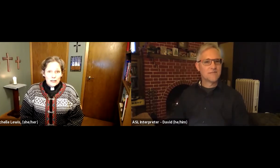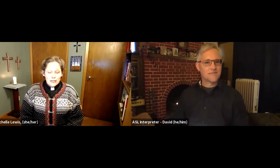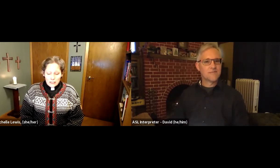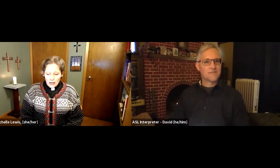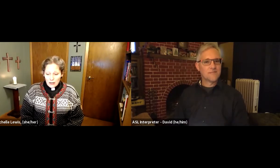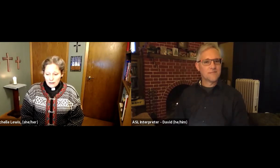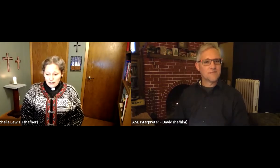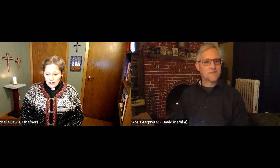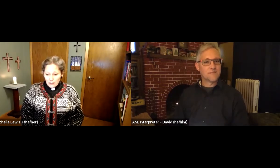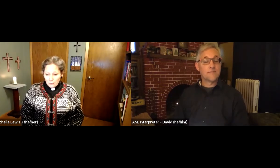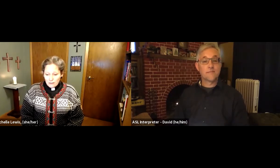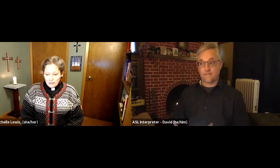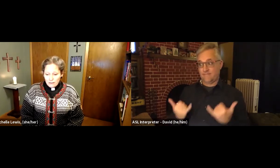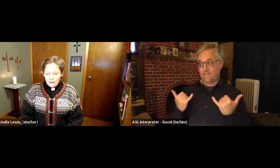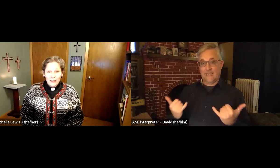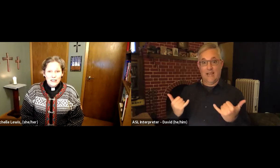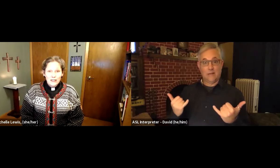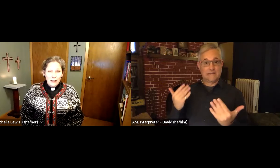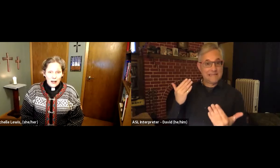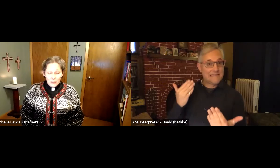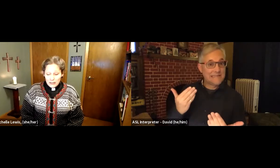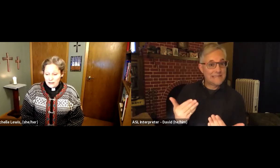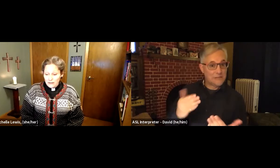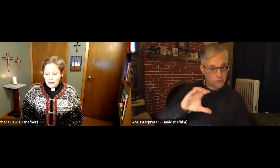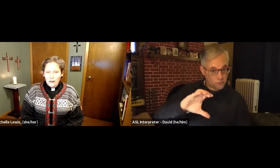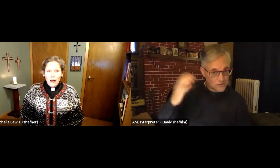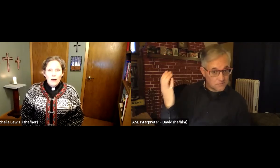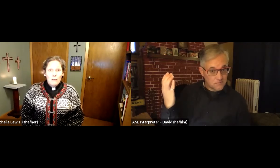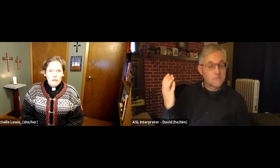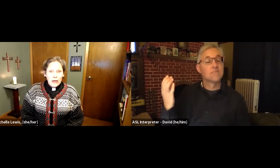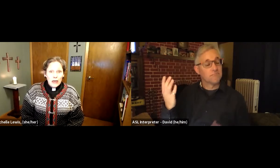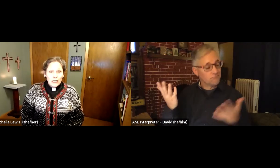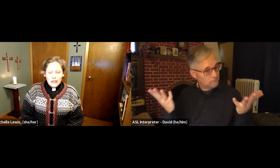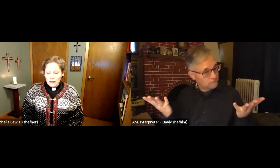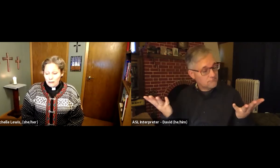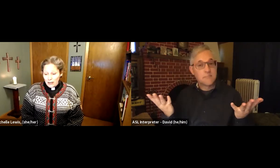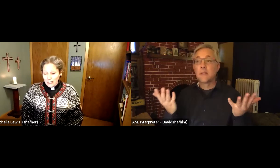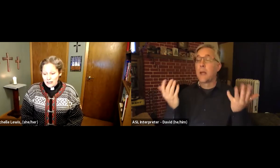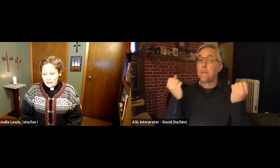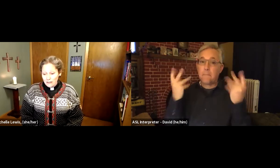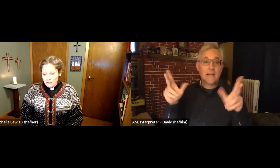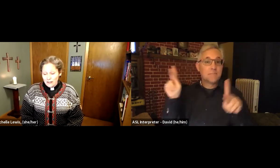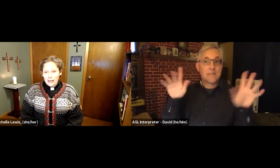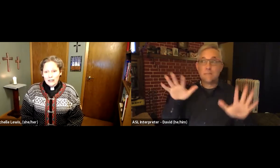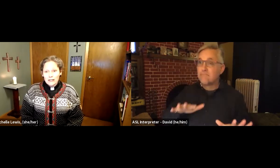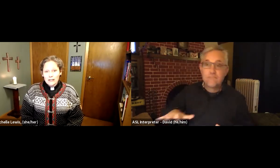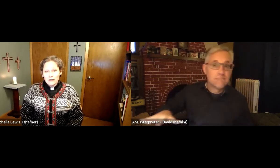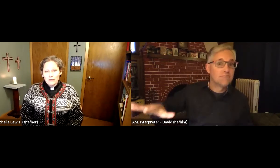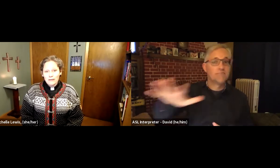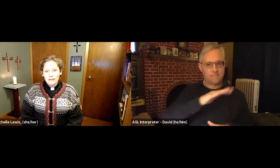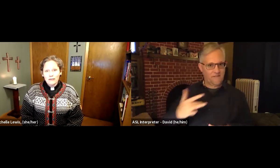At this time of the year, it's common to feel many, many different